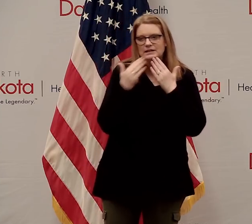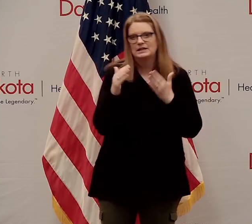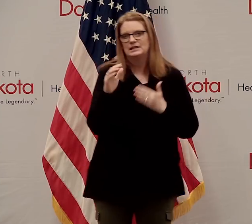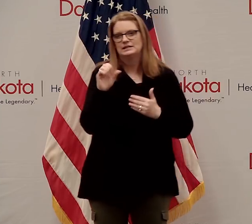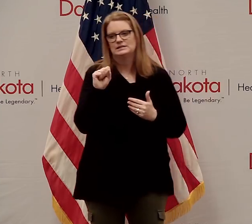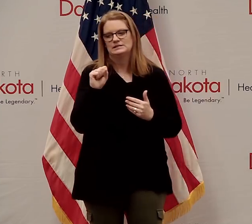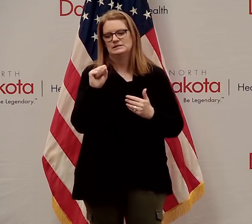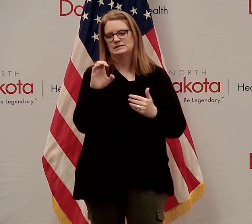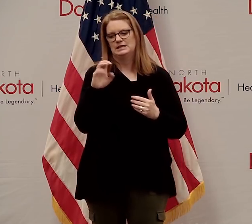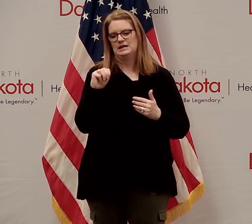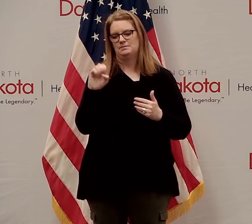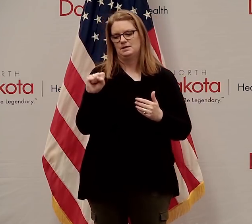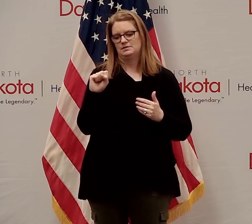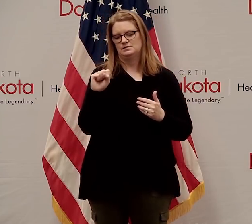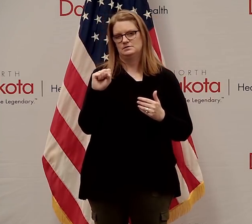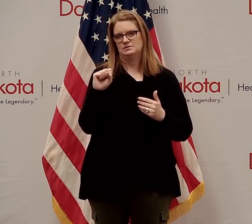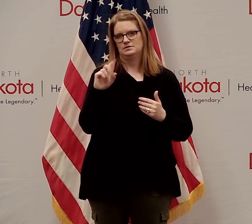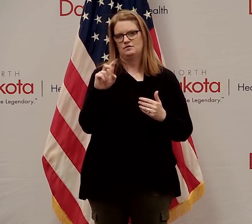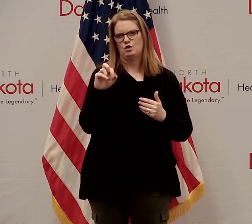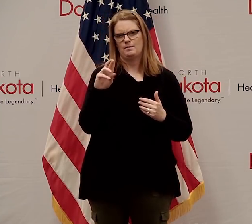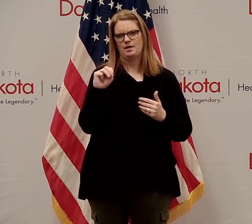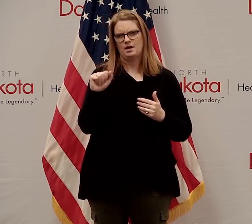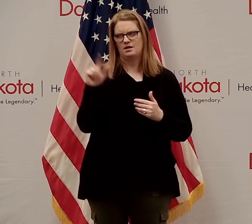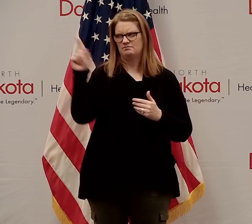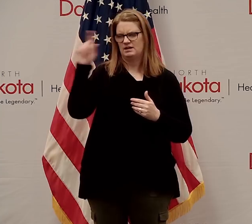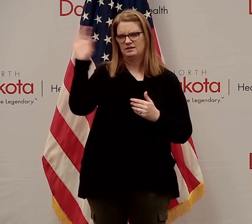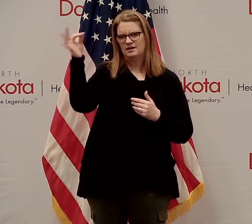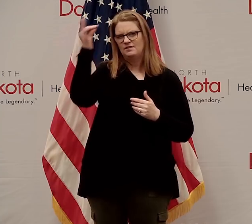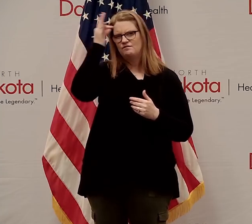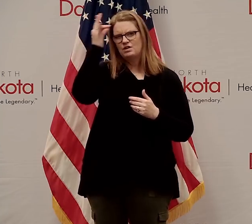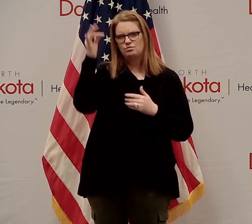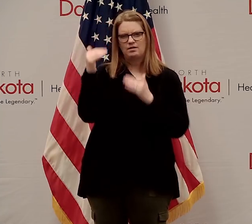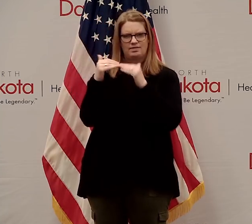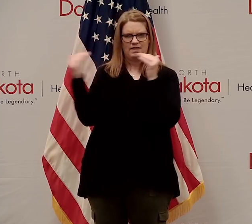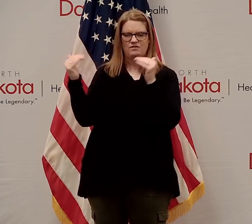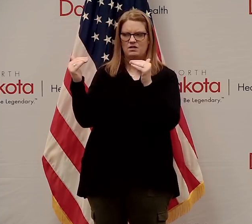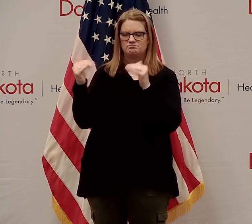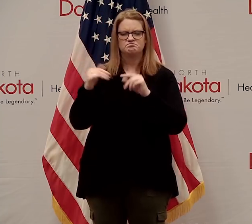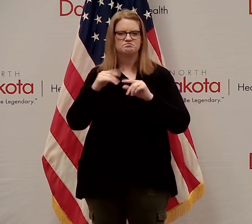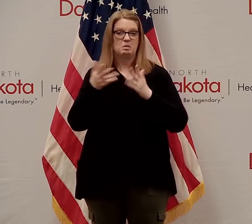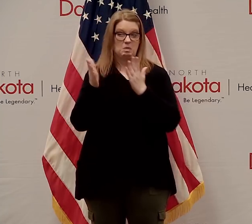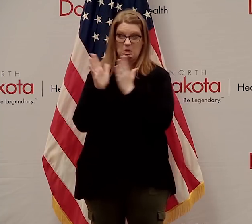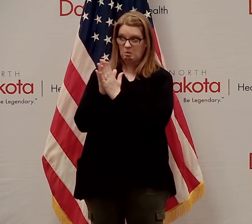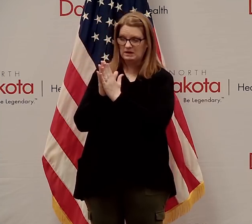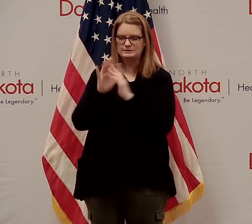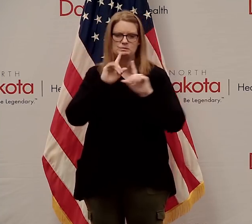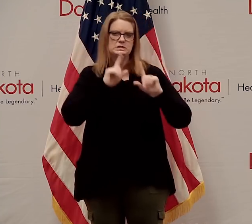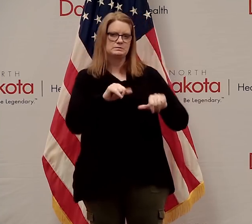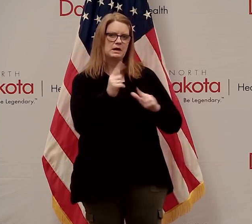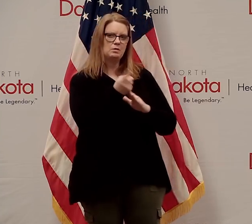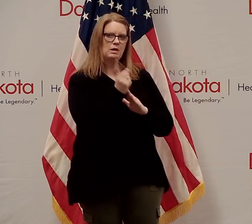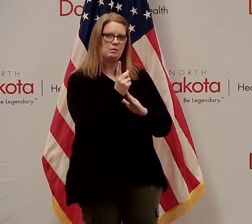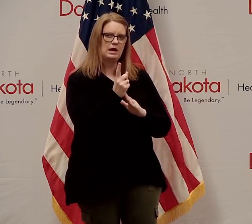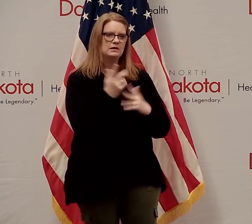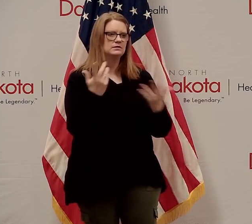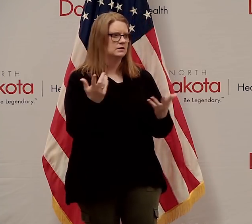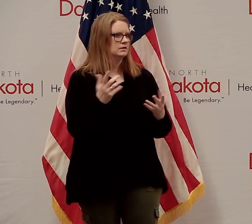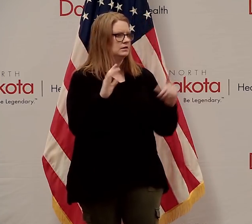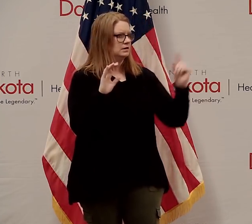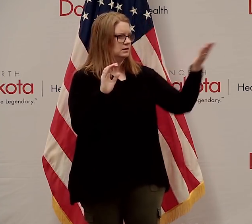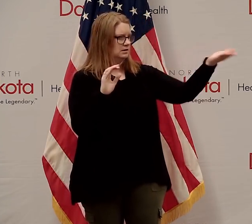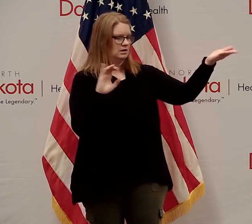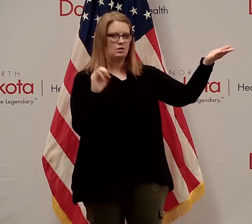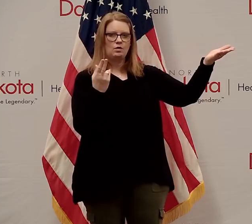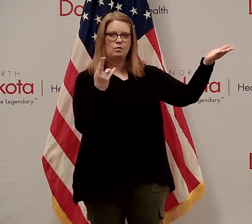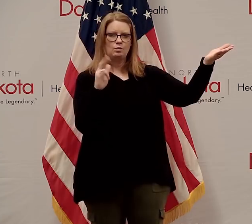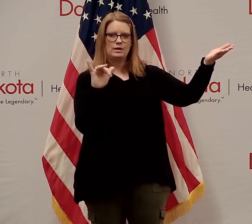and CMS at the federal level for responding to our request. And we've got questions on this. Chris Jones is